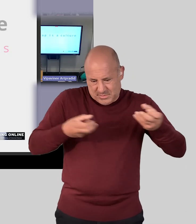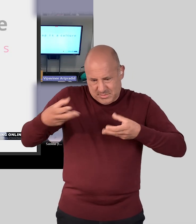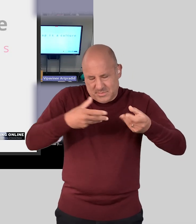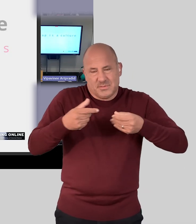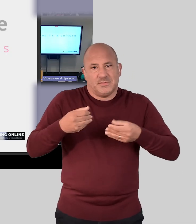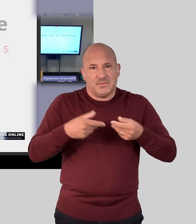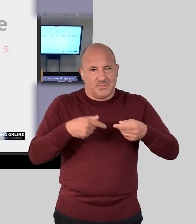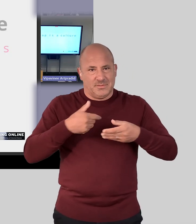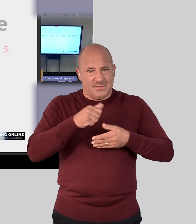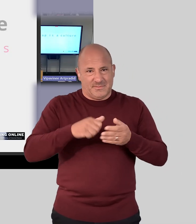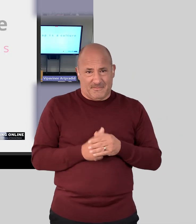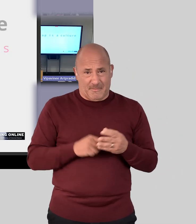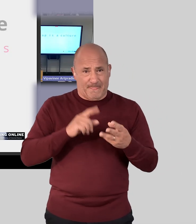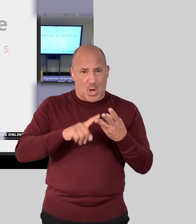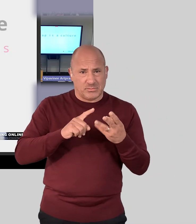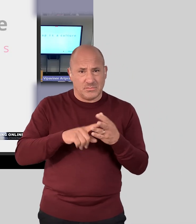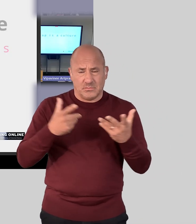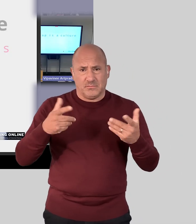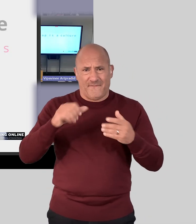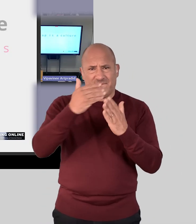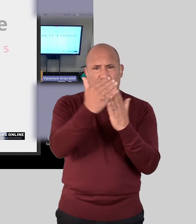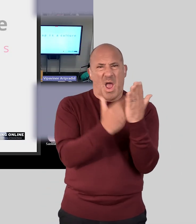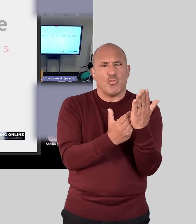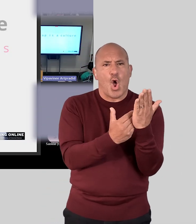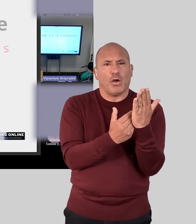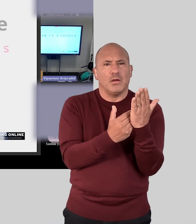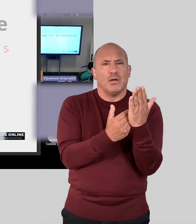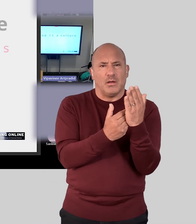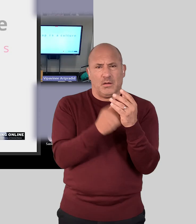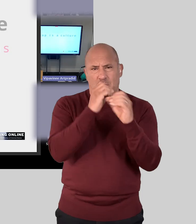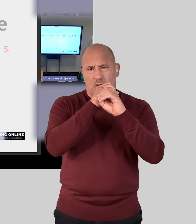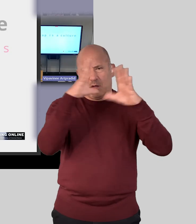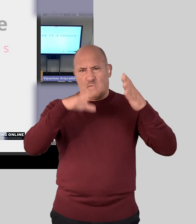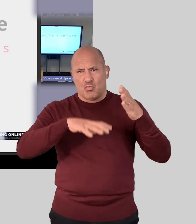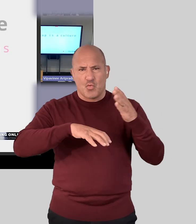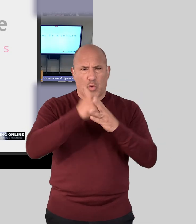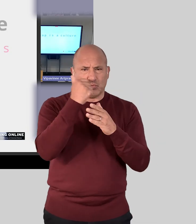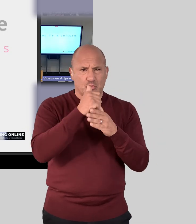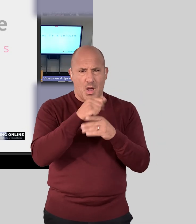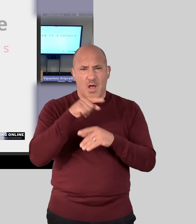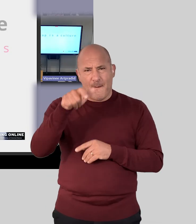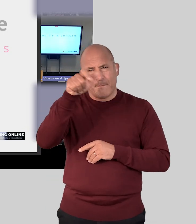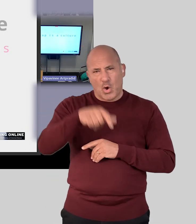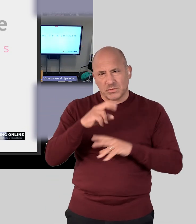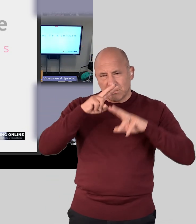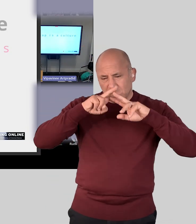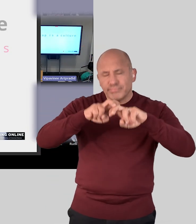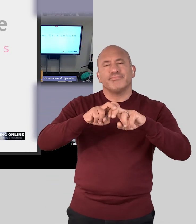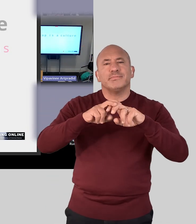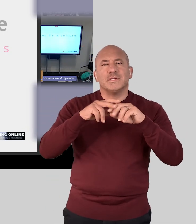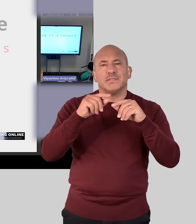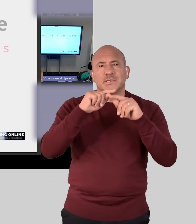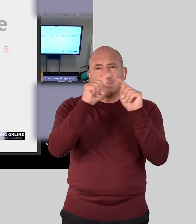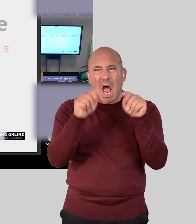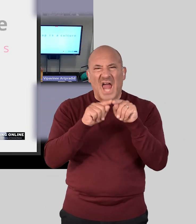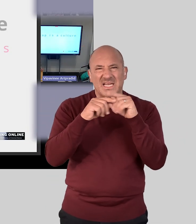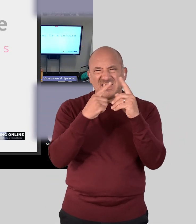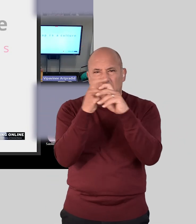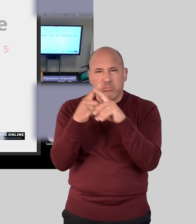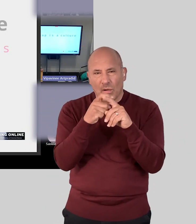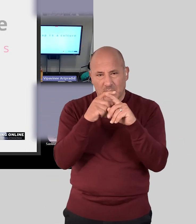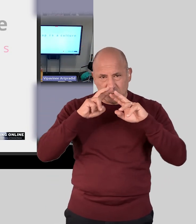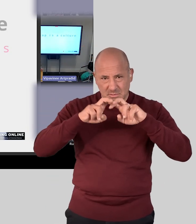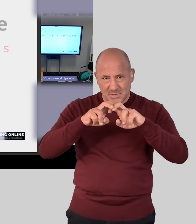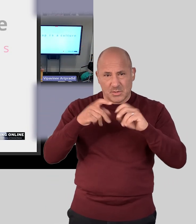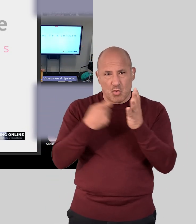framework, a concept of culture from which, for semiotician Roland Barthes, we shape our lives and express our